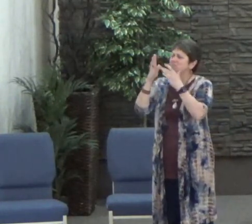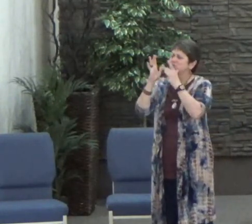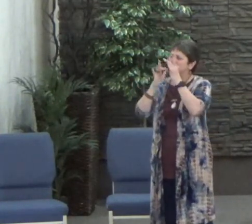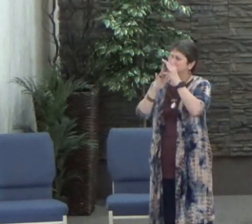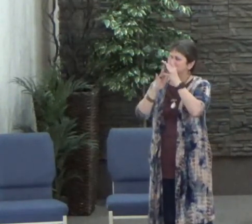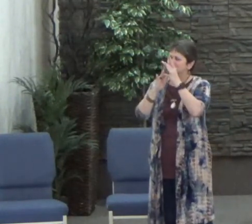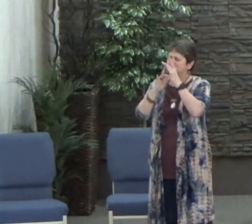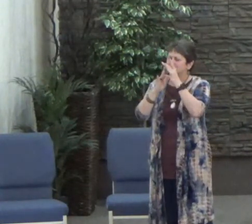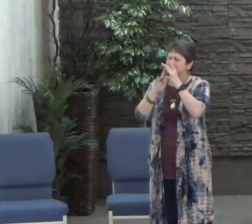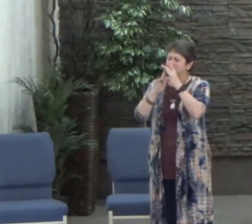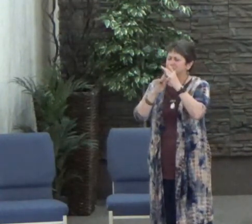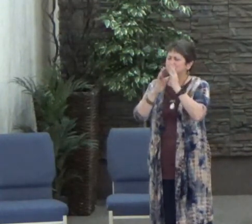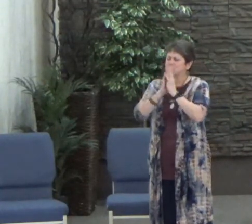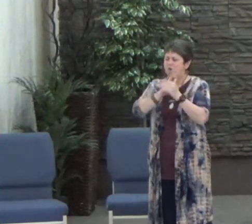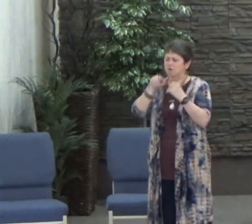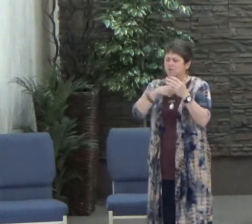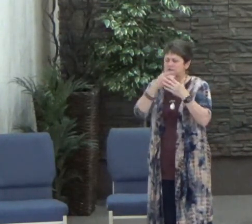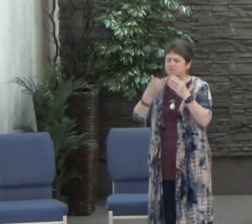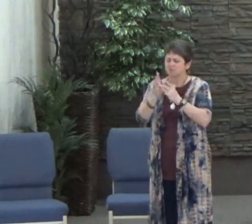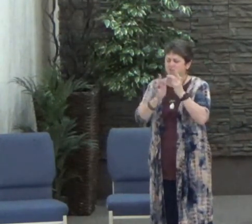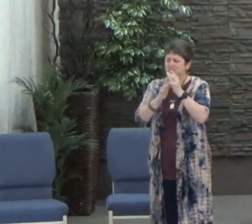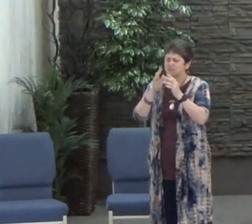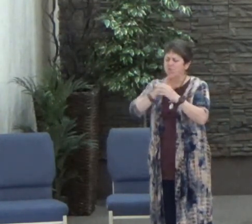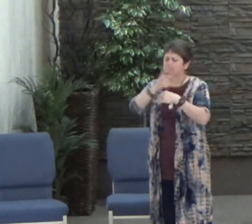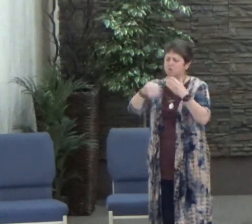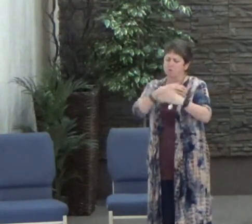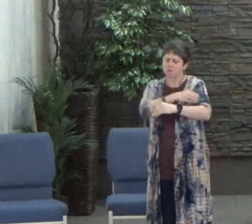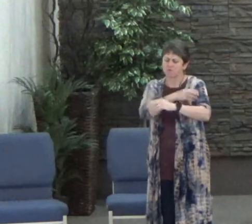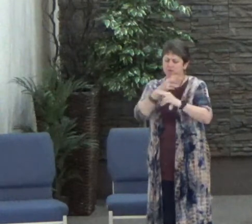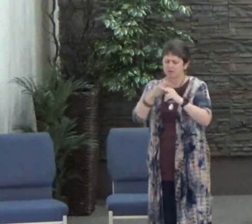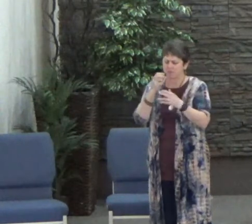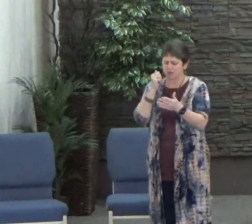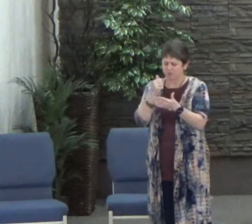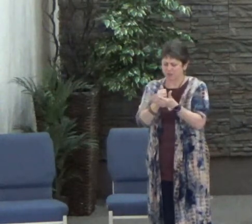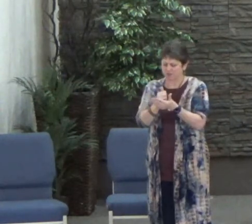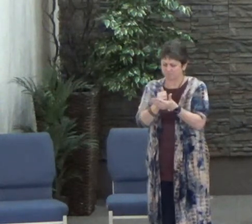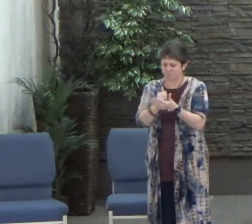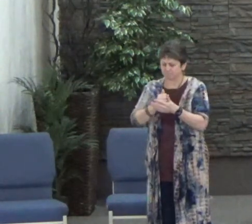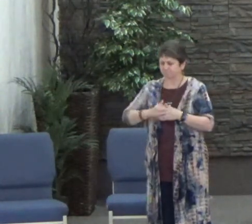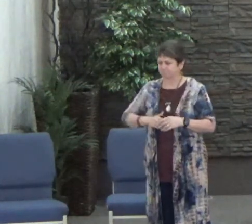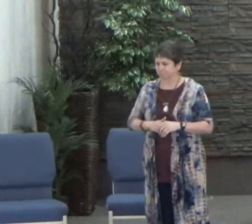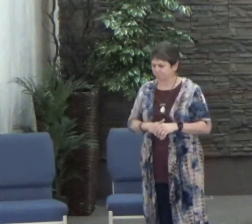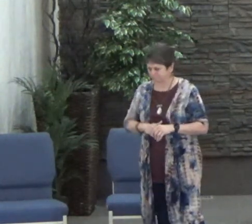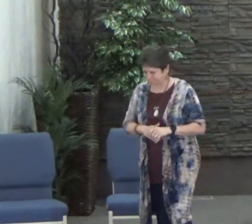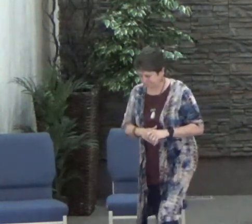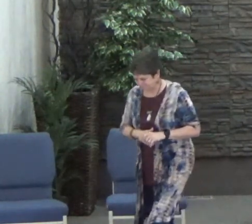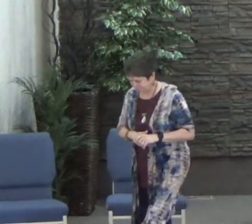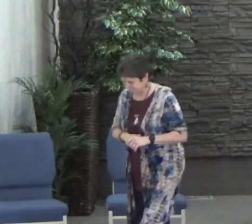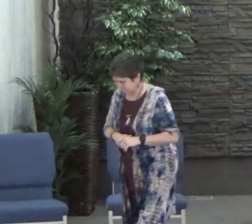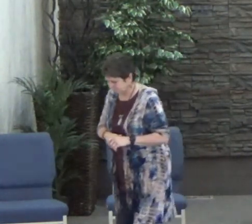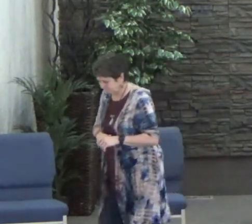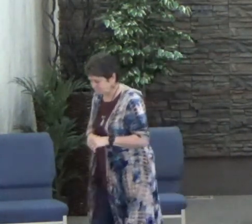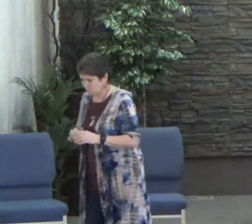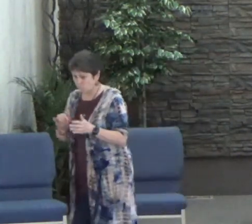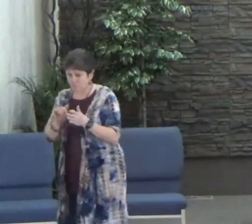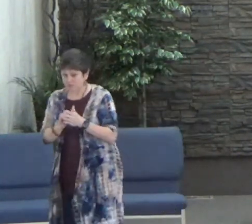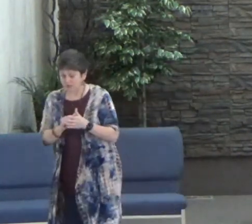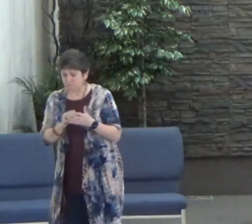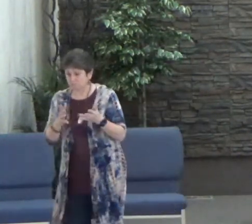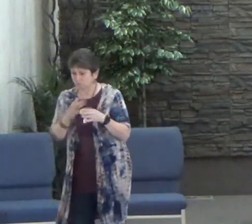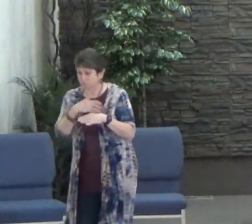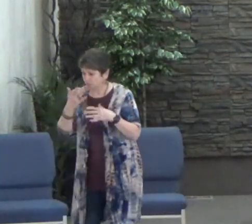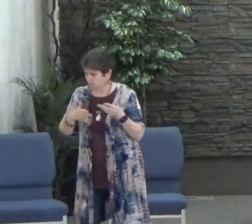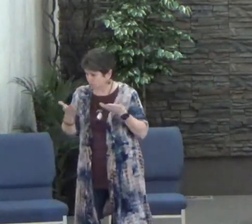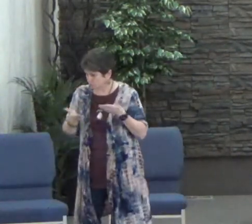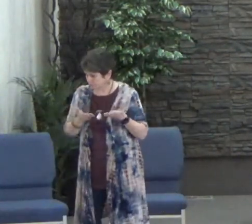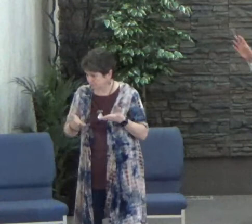Jesus. And we pray all these things in his all-powerful name. Amen. And with that, we'll conclude